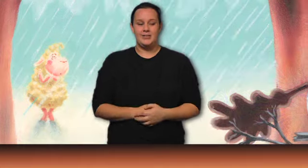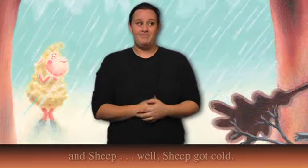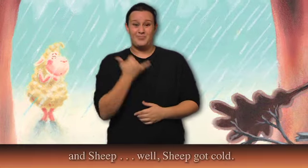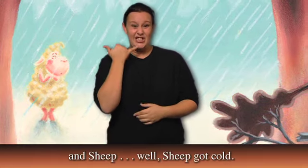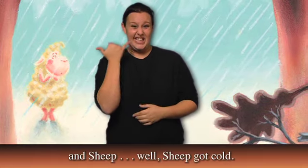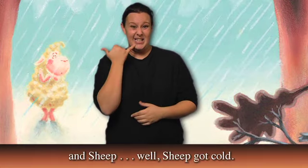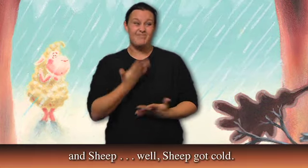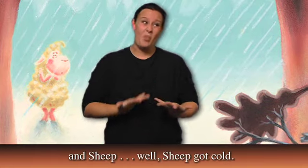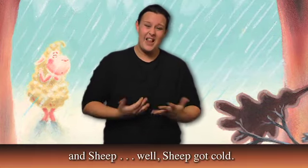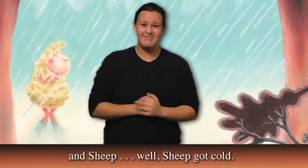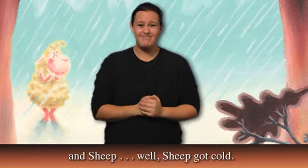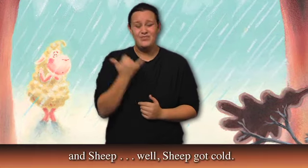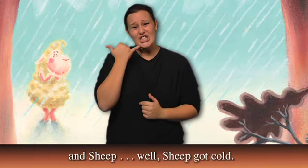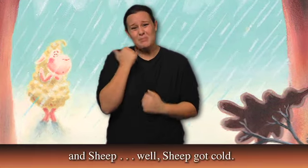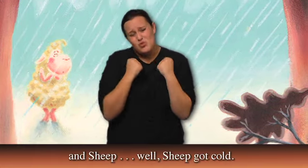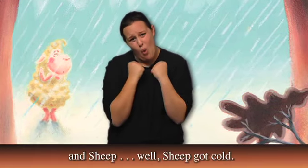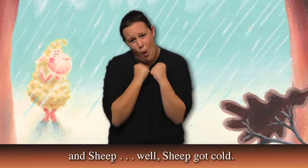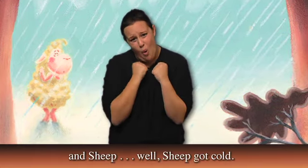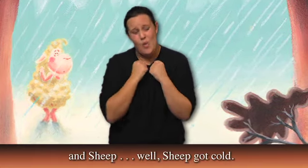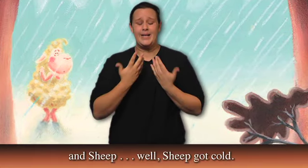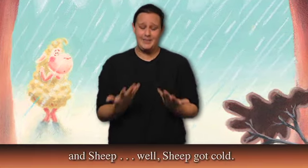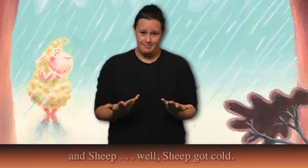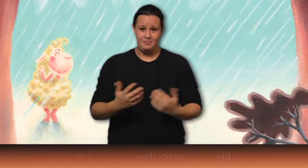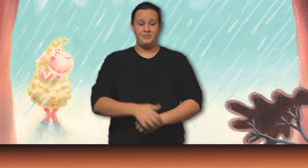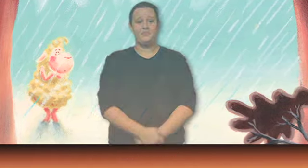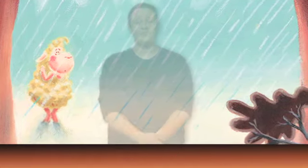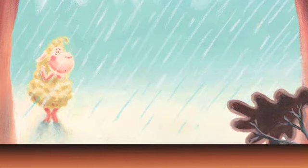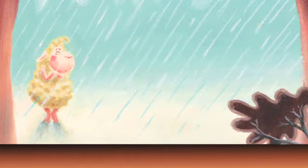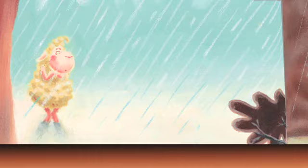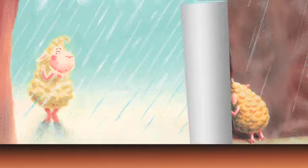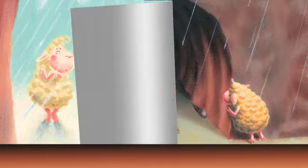and sheep well sheep got cold